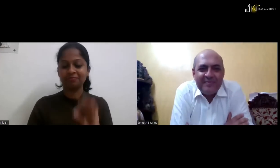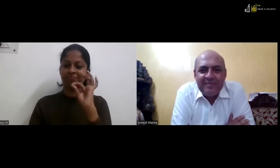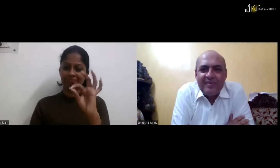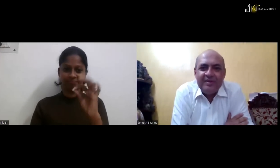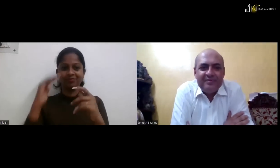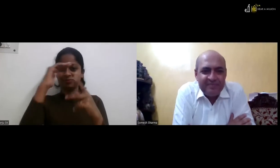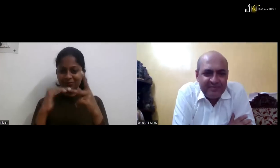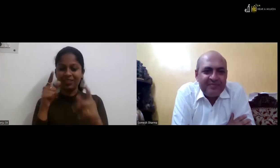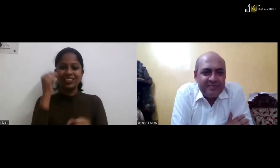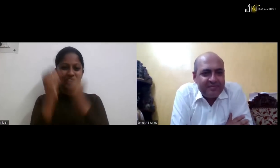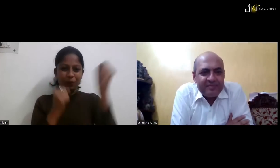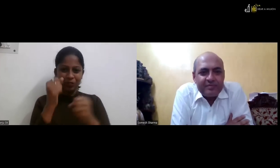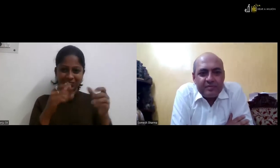use.